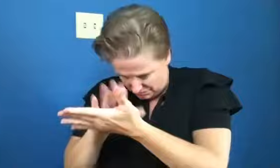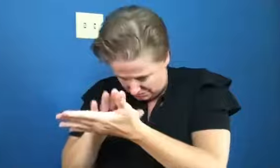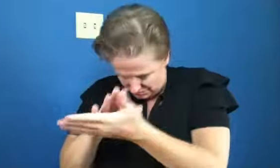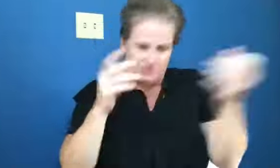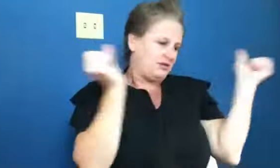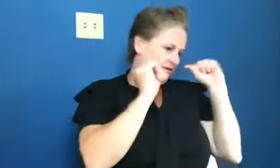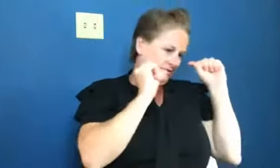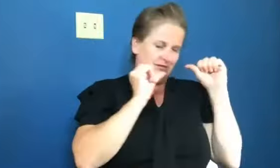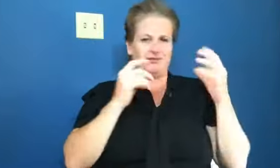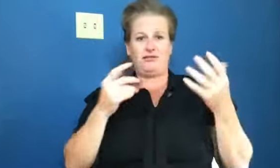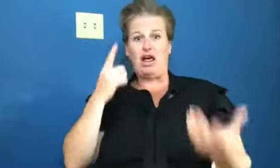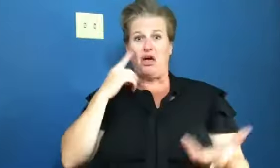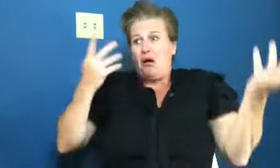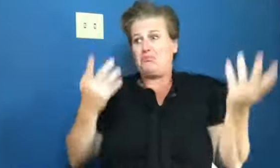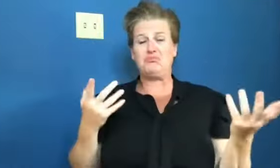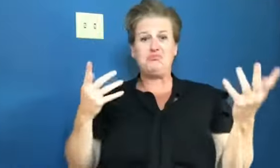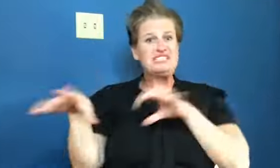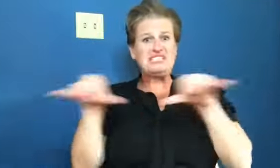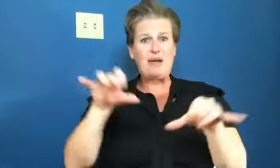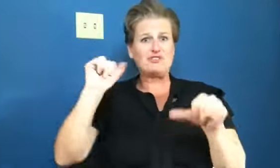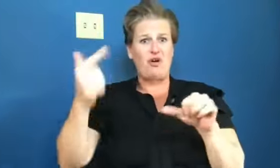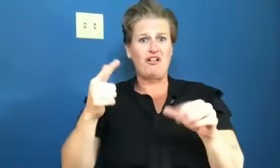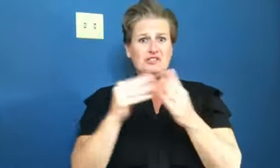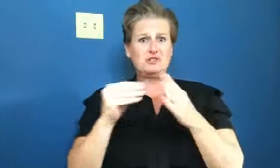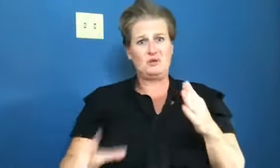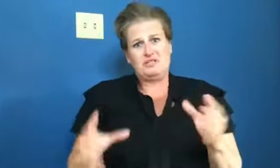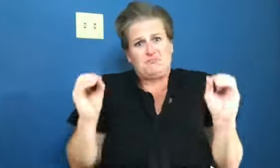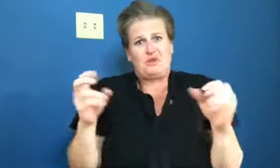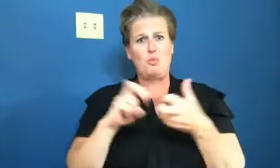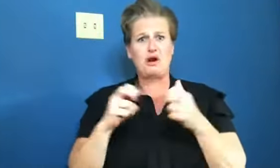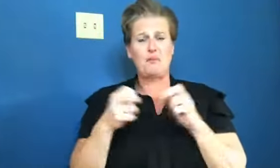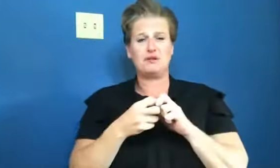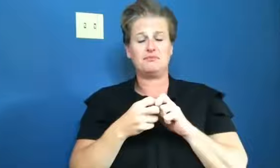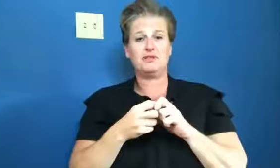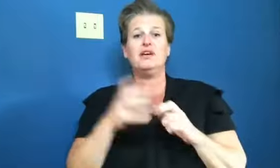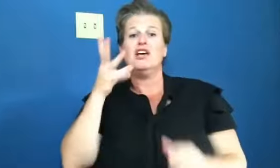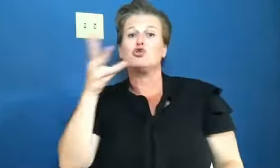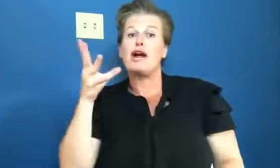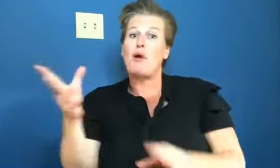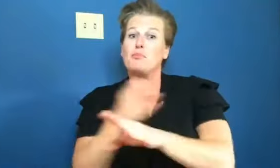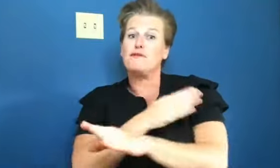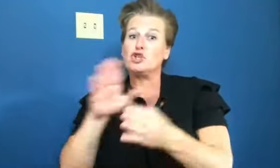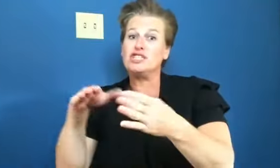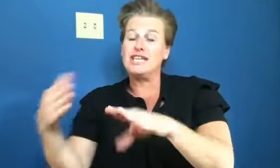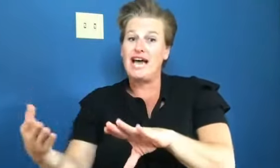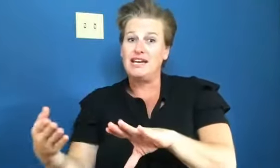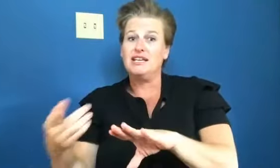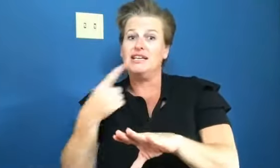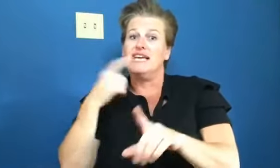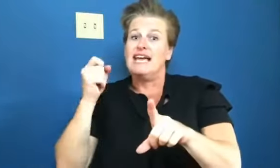because everybody's doing it. And so my grandmother told me before she died, she said, just because that boy gives you a ring, don't you dare move to Texas. And of course, I